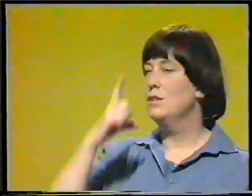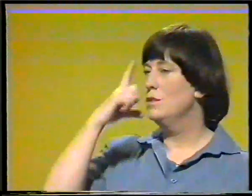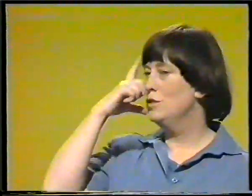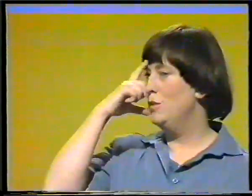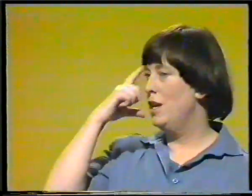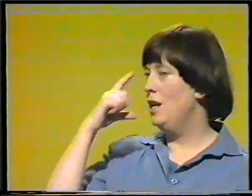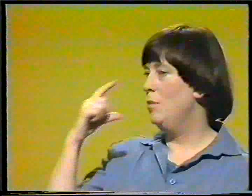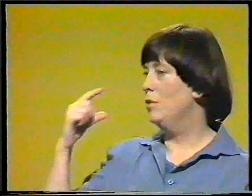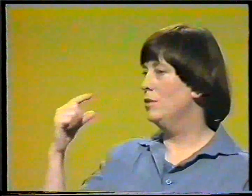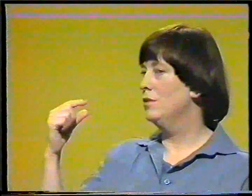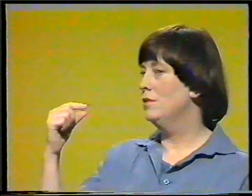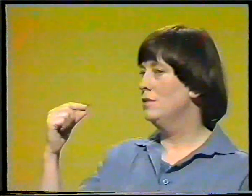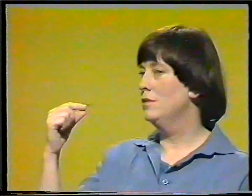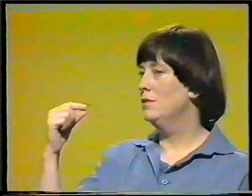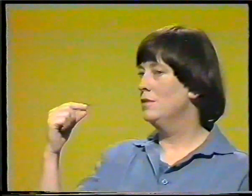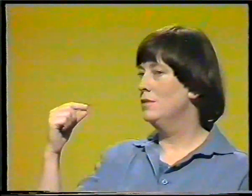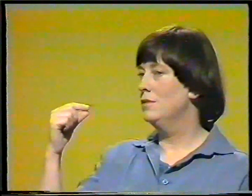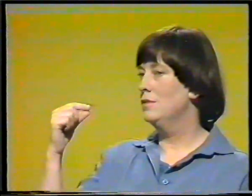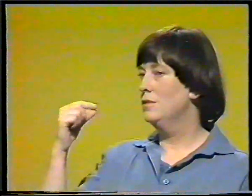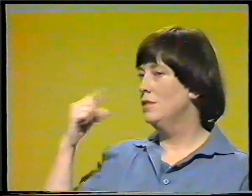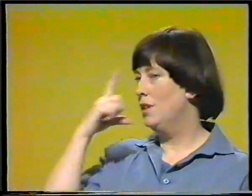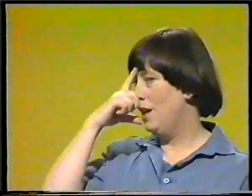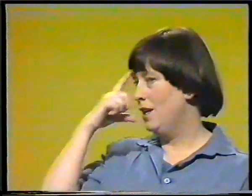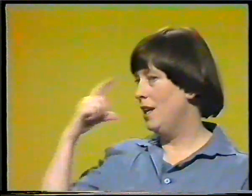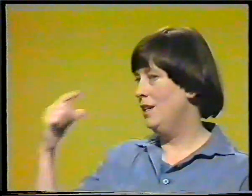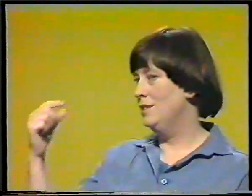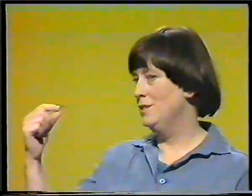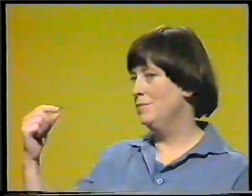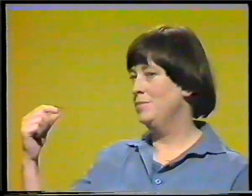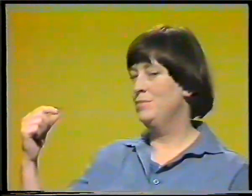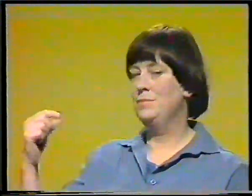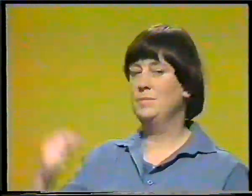To be able, I can.